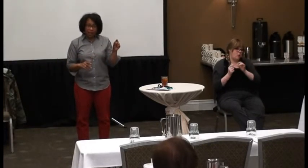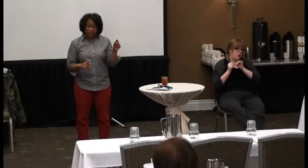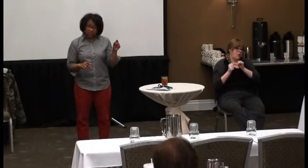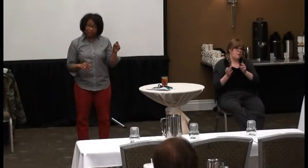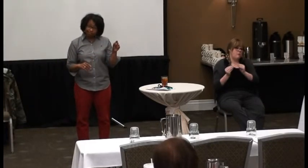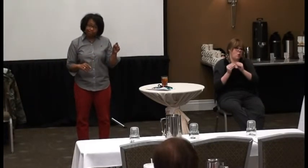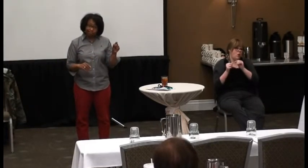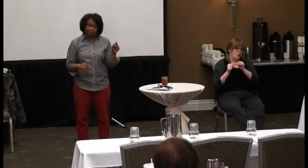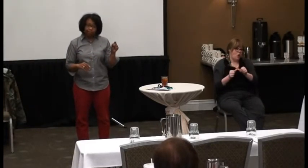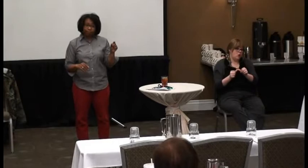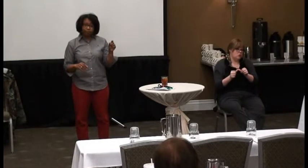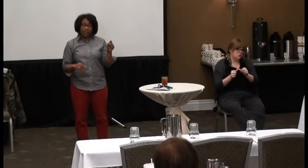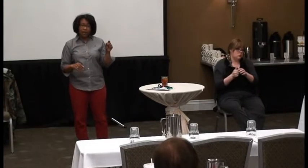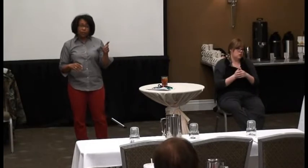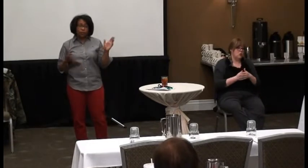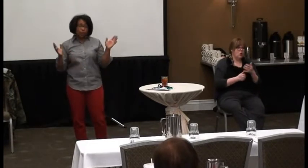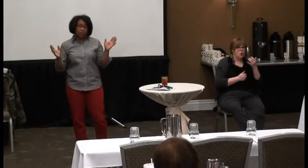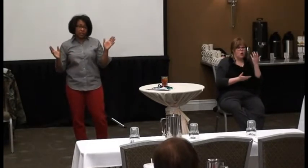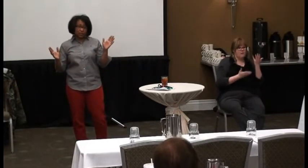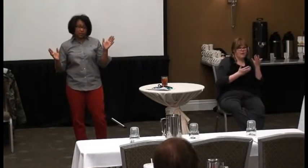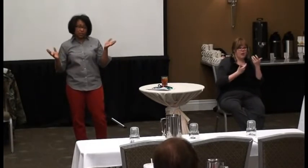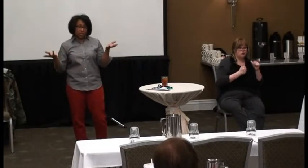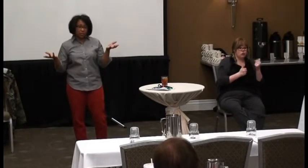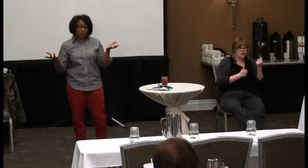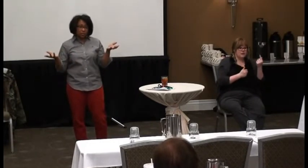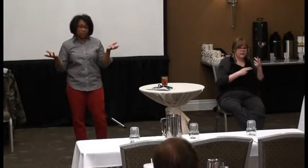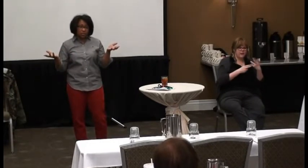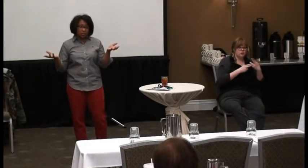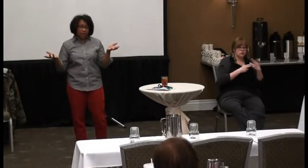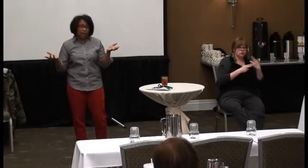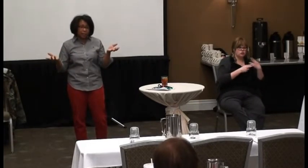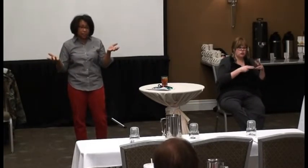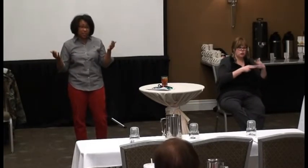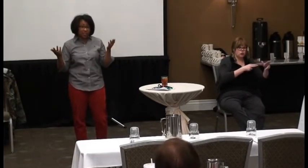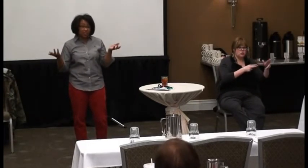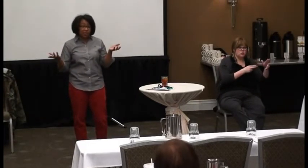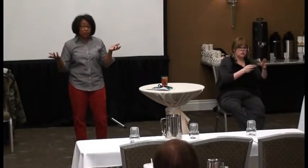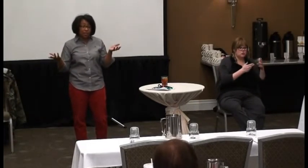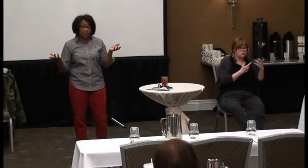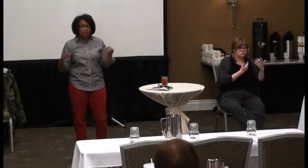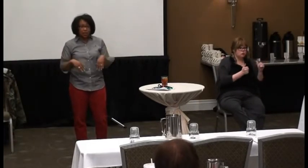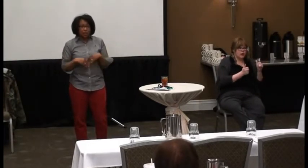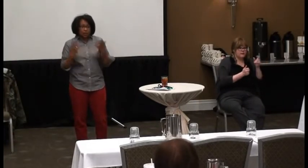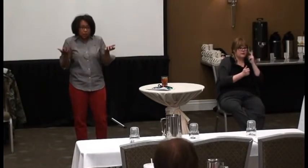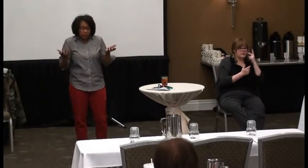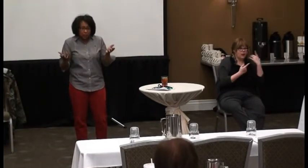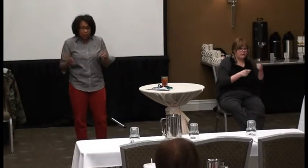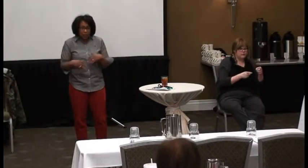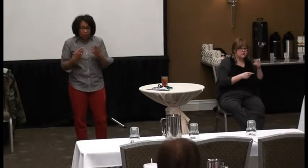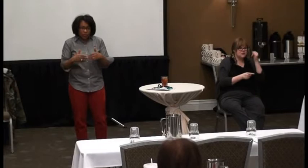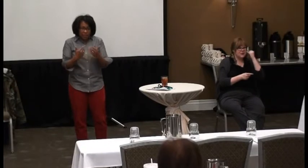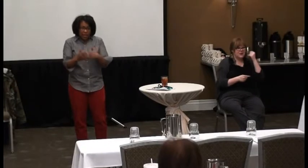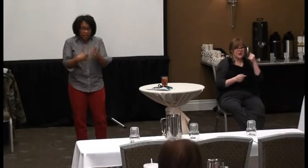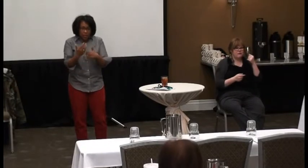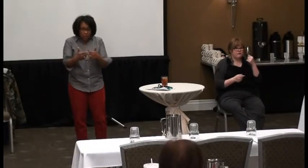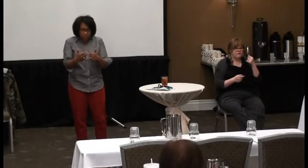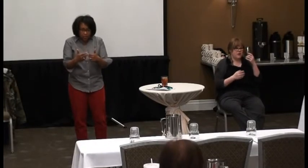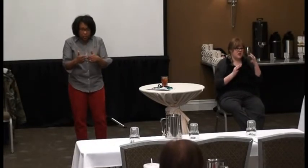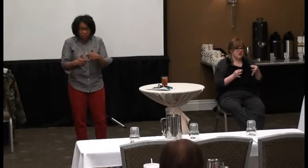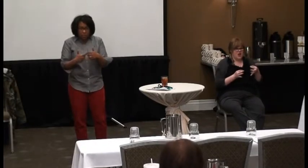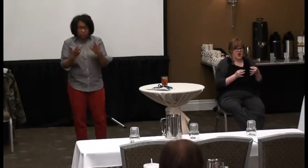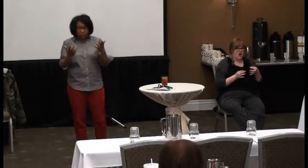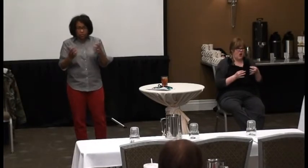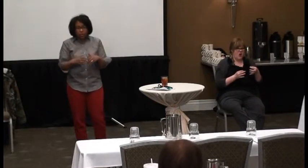short acting. Yeah, for most kids in general, just to see what happens. Because if they don't eat, then I don't want them not eating